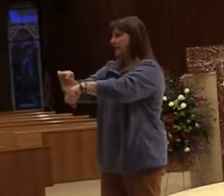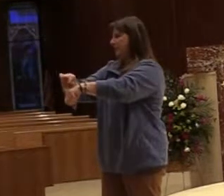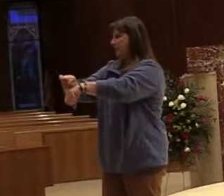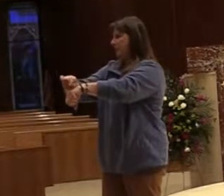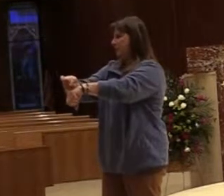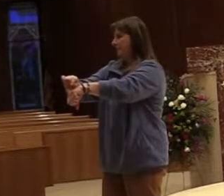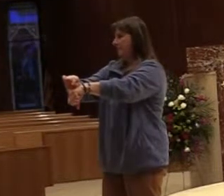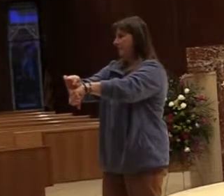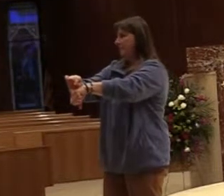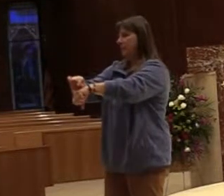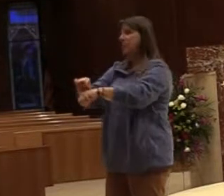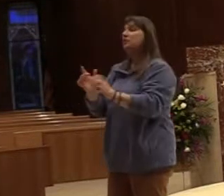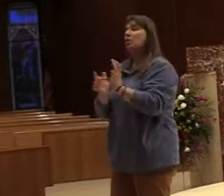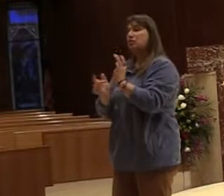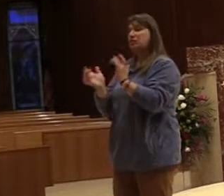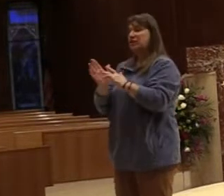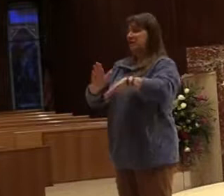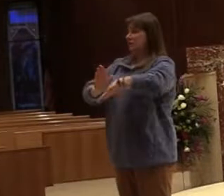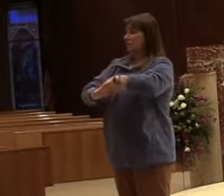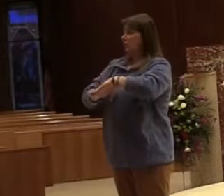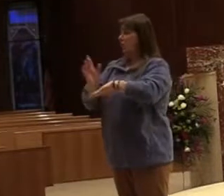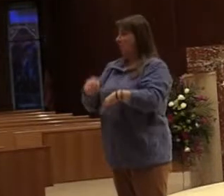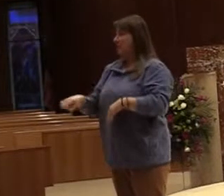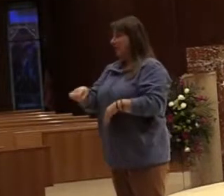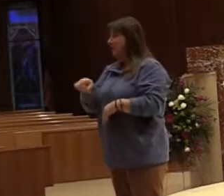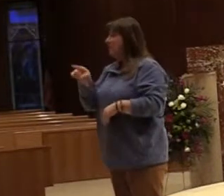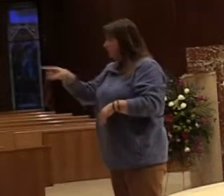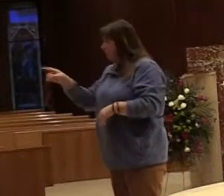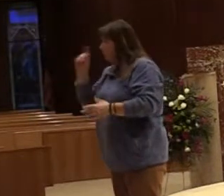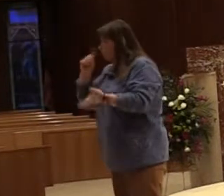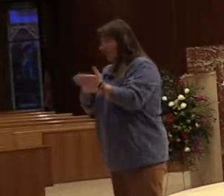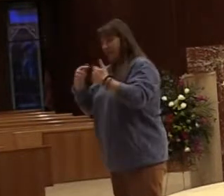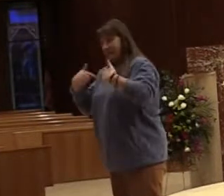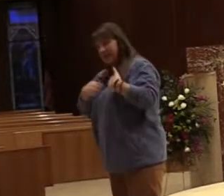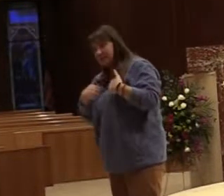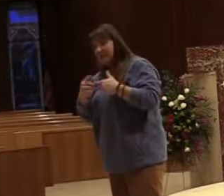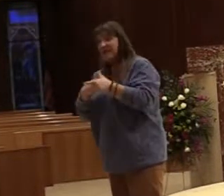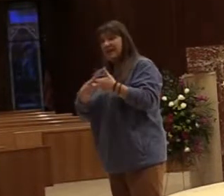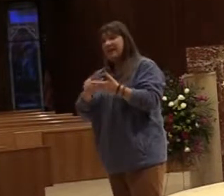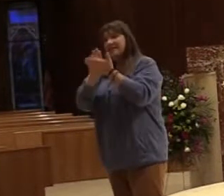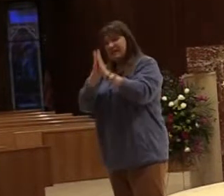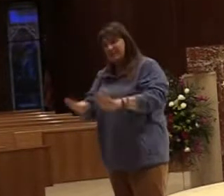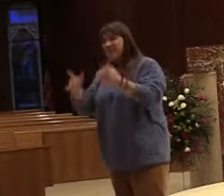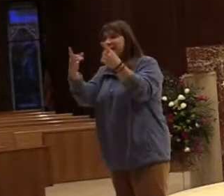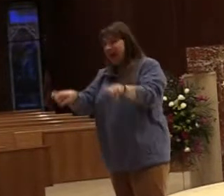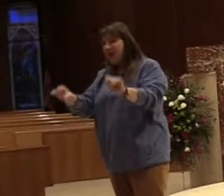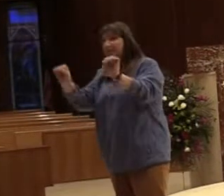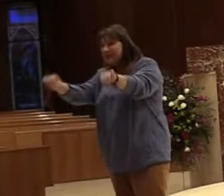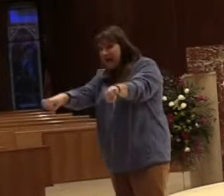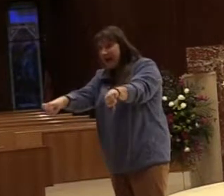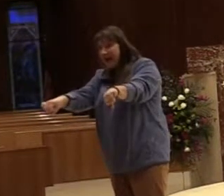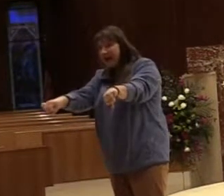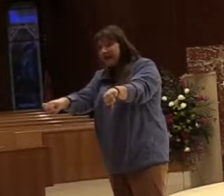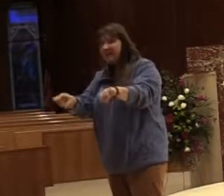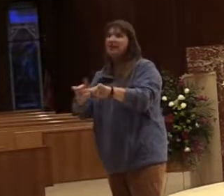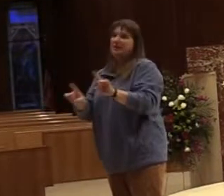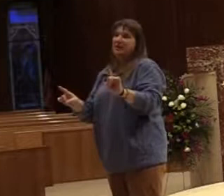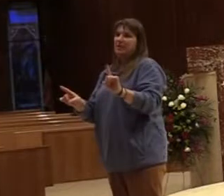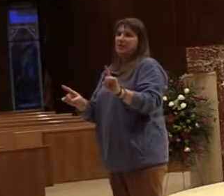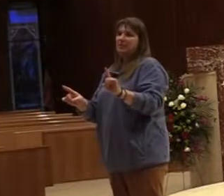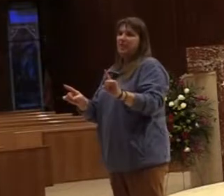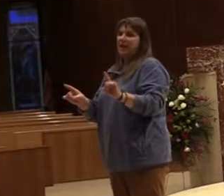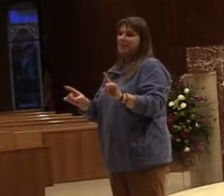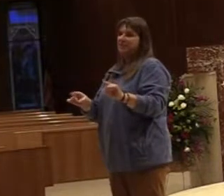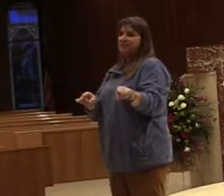peace, this could have been spared. Then we can take this as Jesus actually predicting the siege 40 years after his